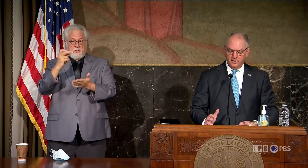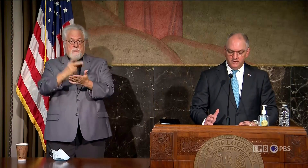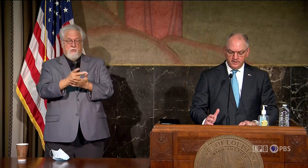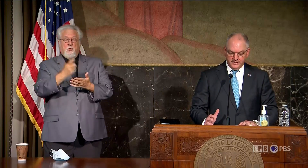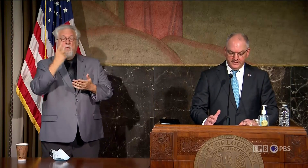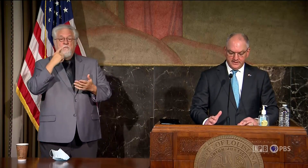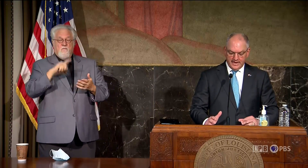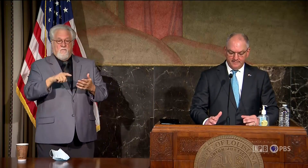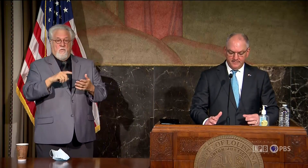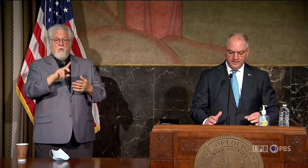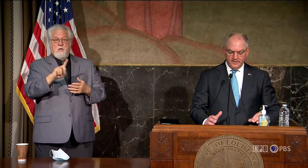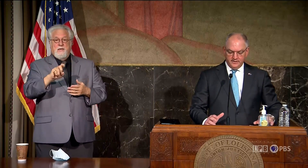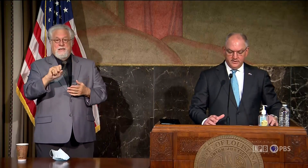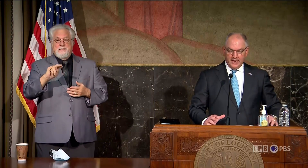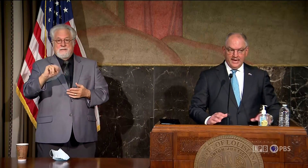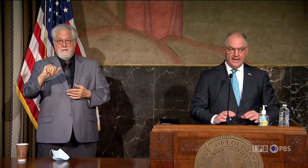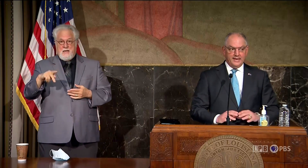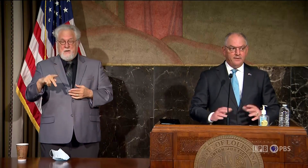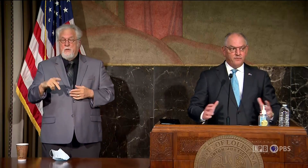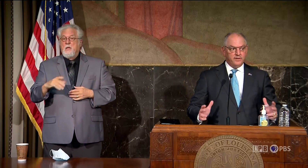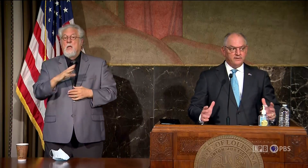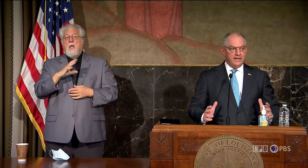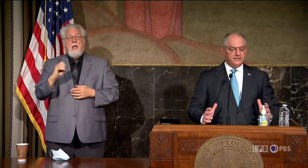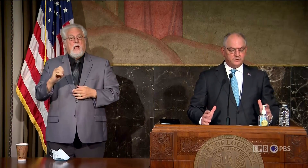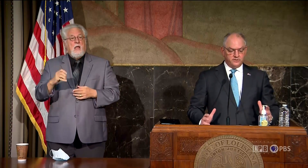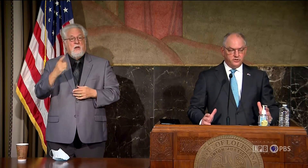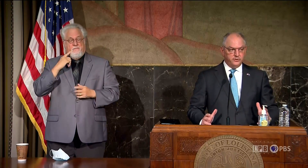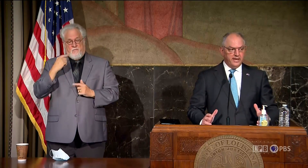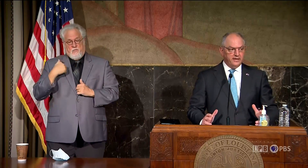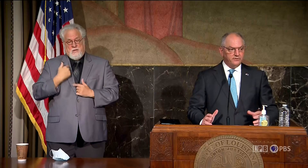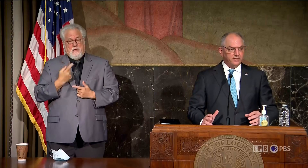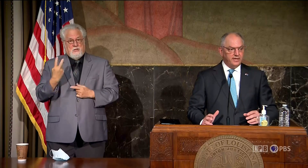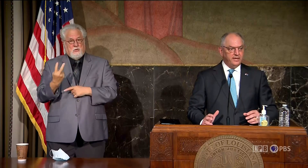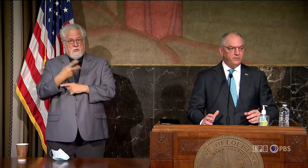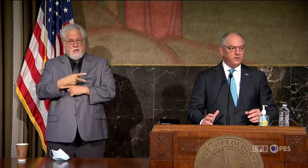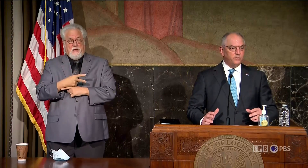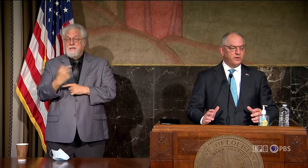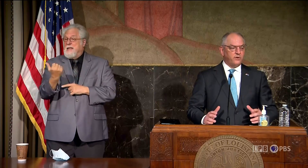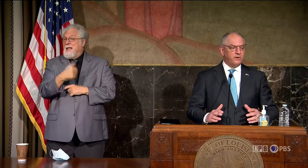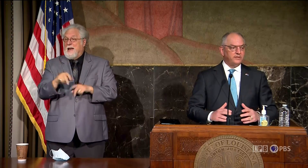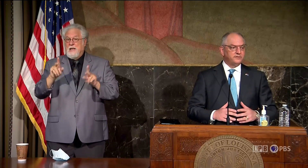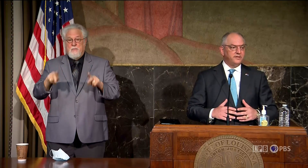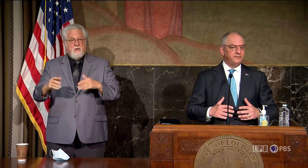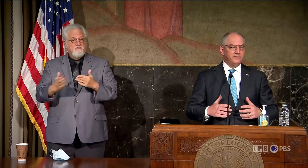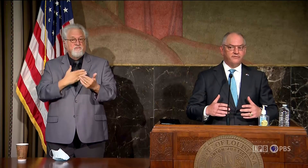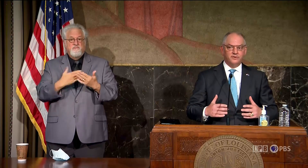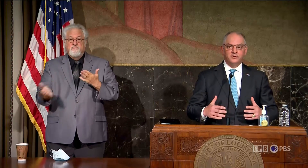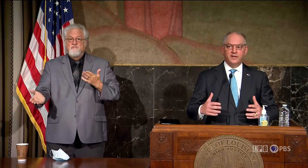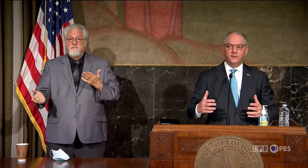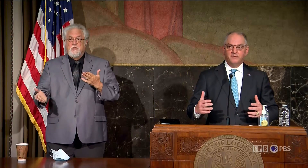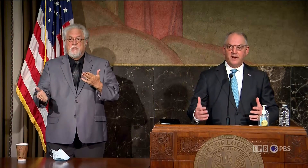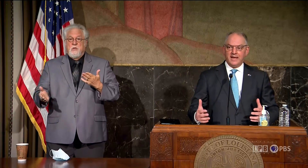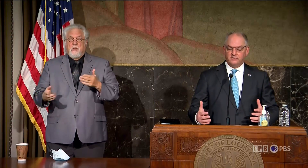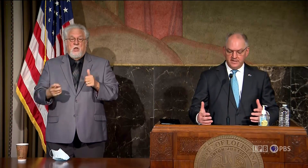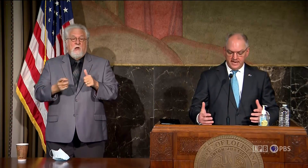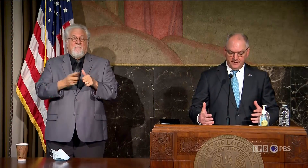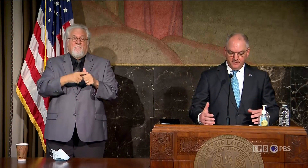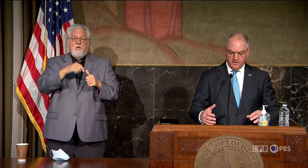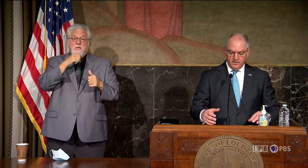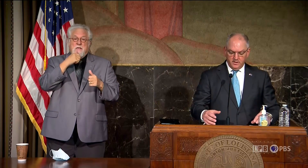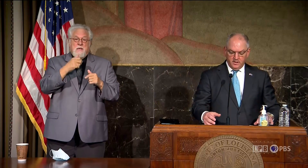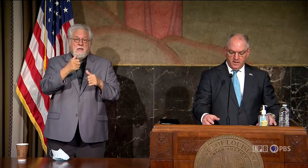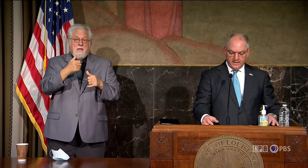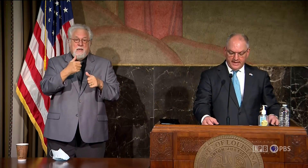for DSNAP. And for these last 2 days, anyone, regardless of the first letter of their last